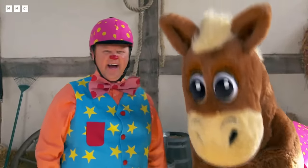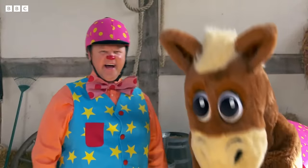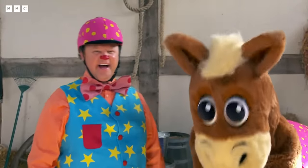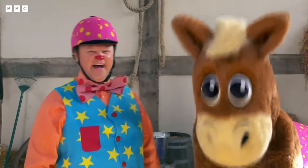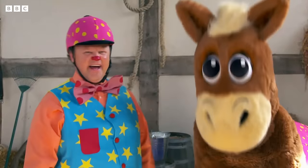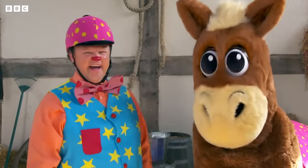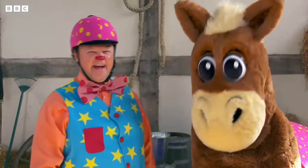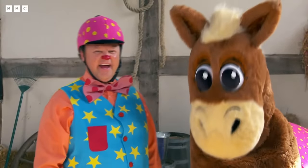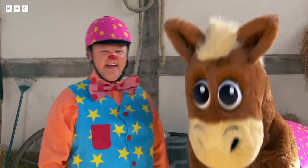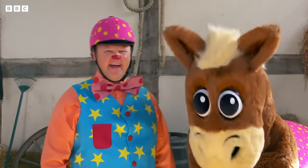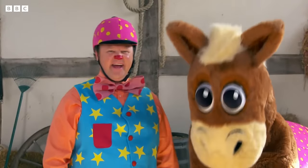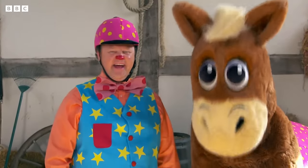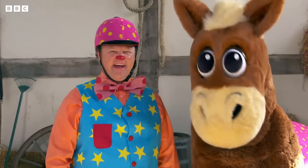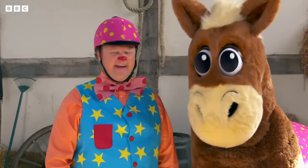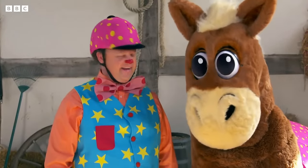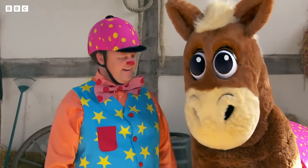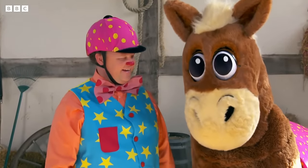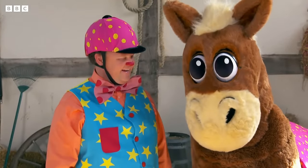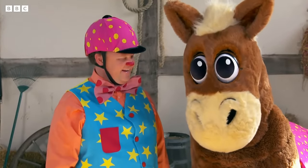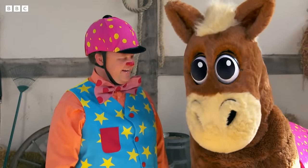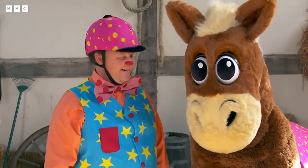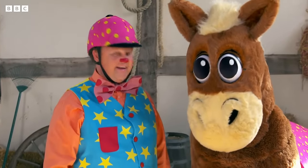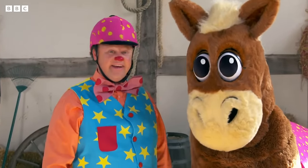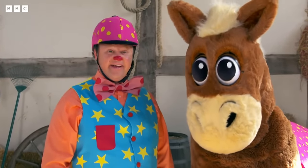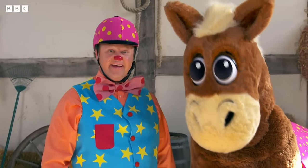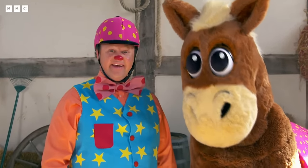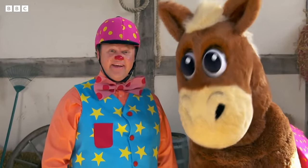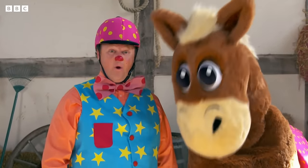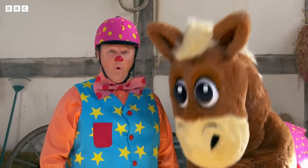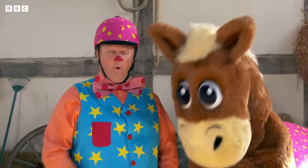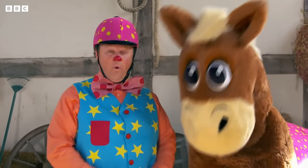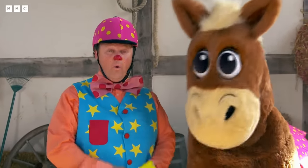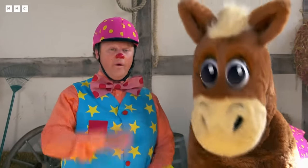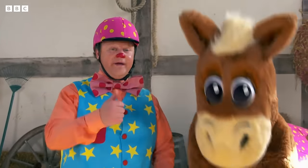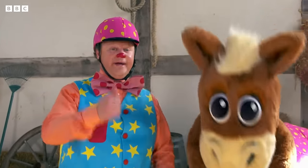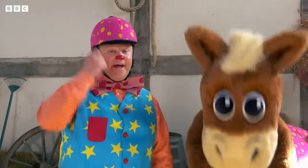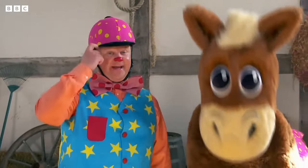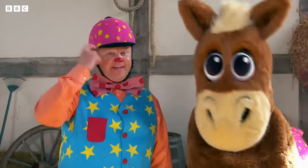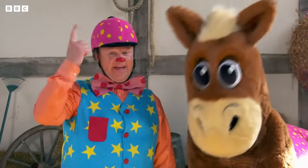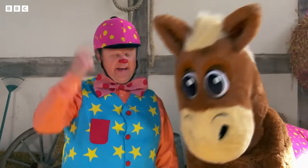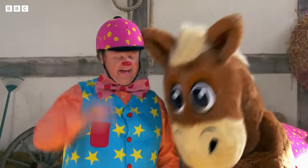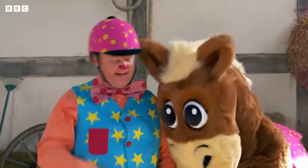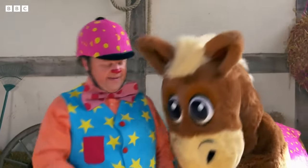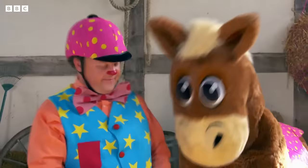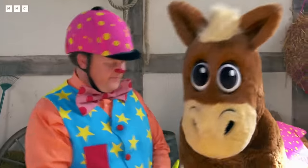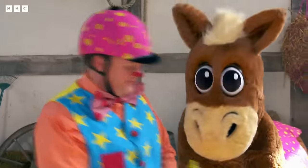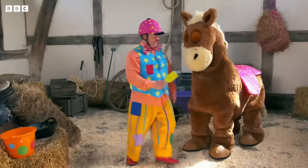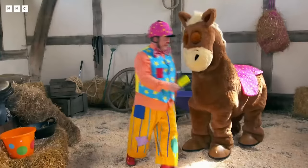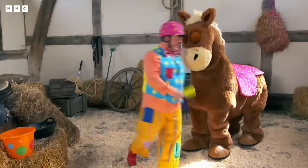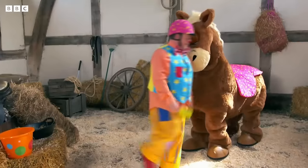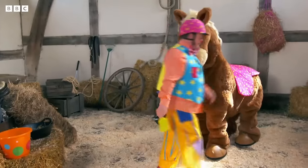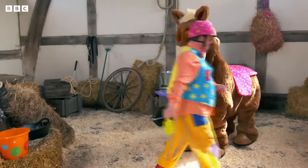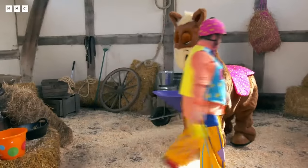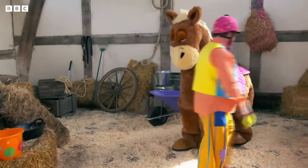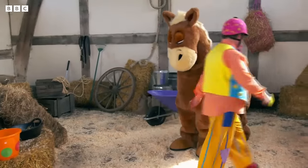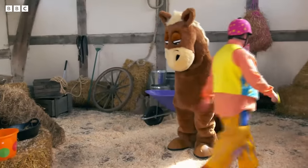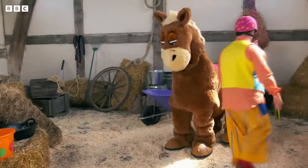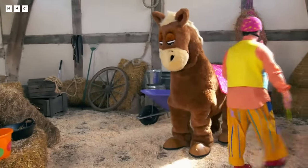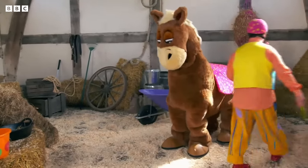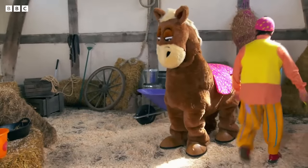Why don't you brush her tail instead, Mr. Tumble? Oh, good idea! Right, come on, Spotty, I'll brush